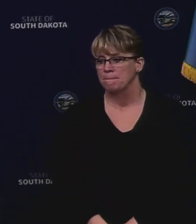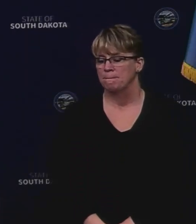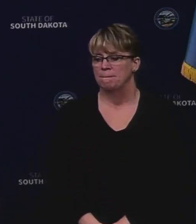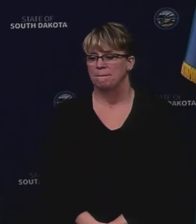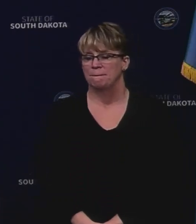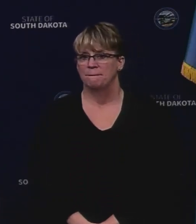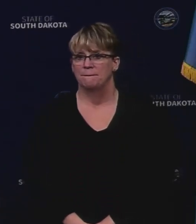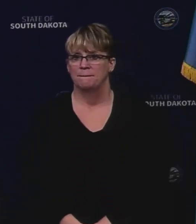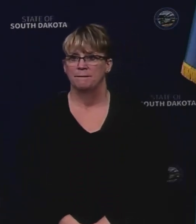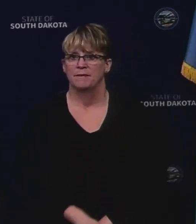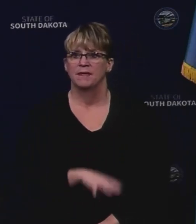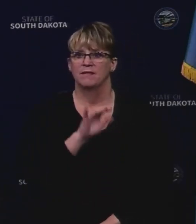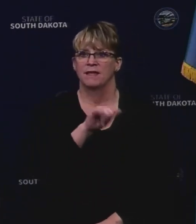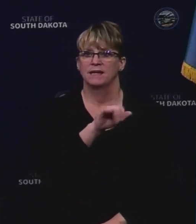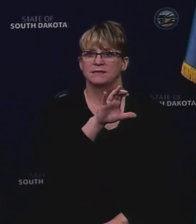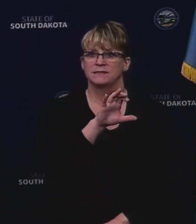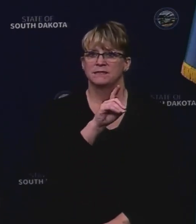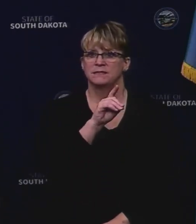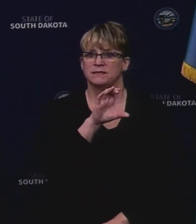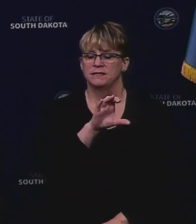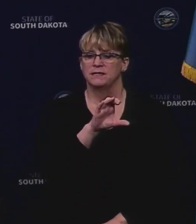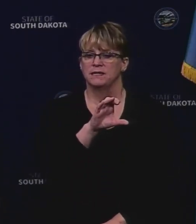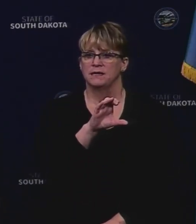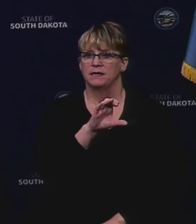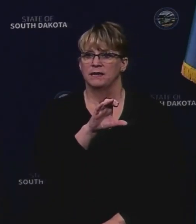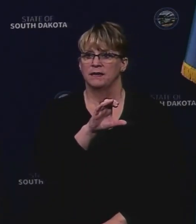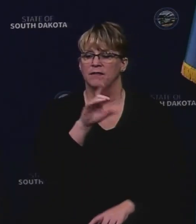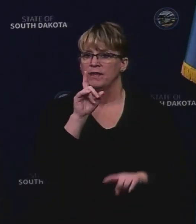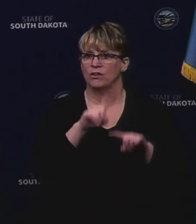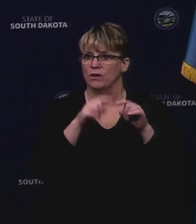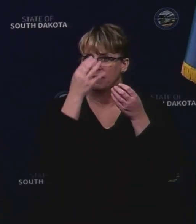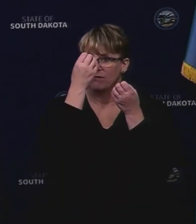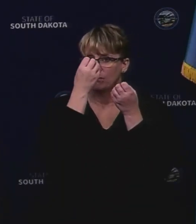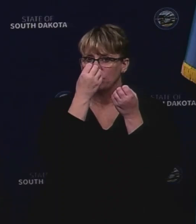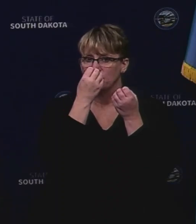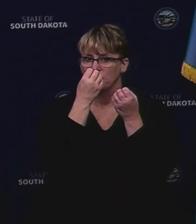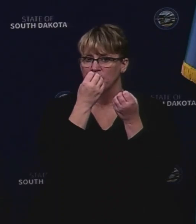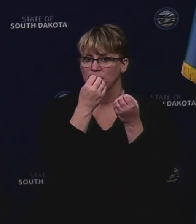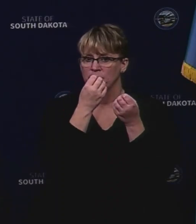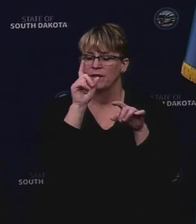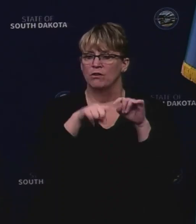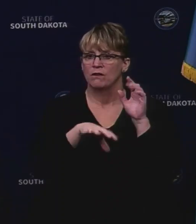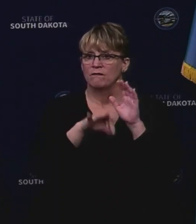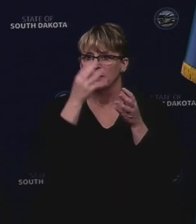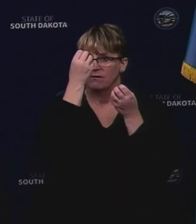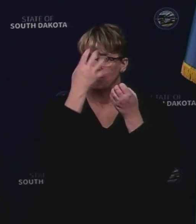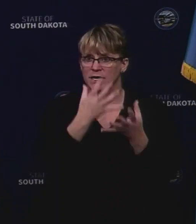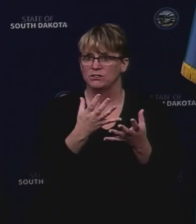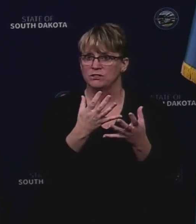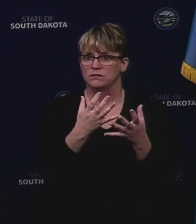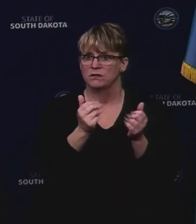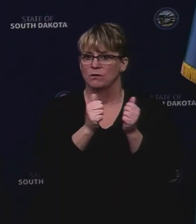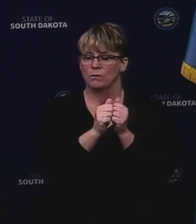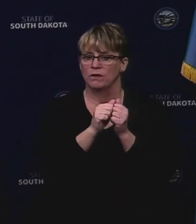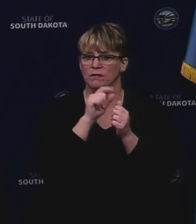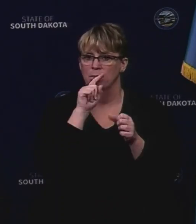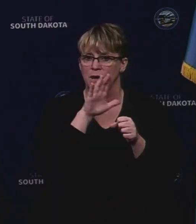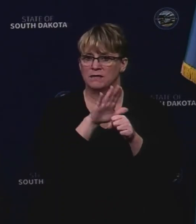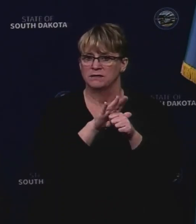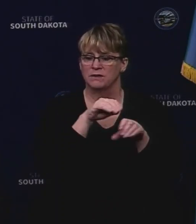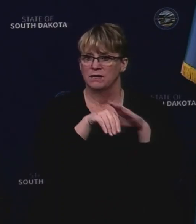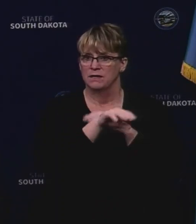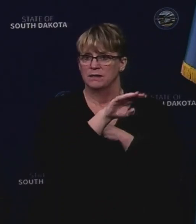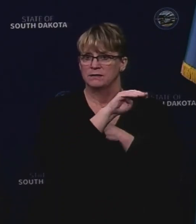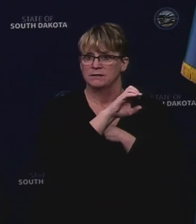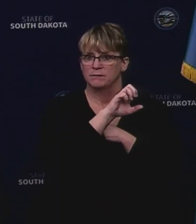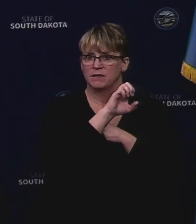In the CDC report, the team couldn't find any information about the workstations of any of the positive cases at Smithfield. Was